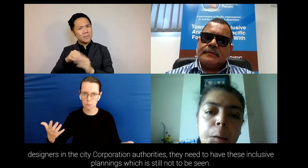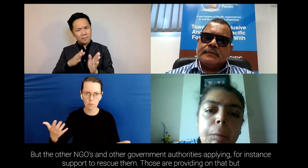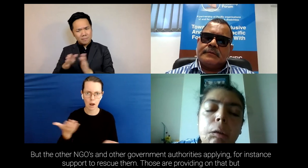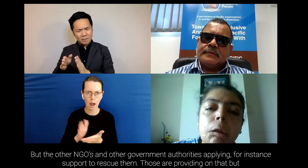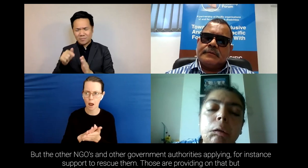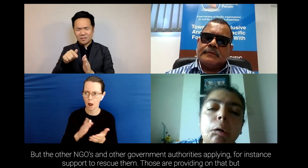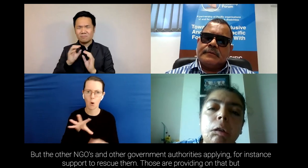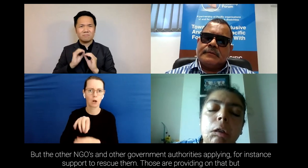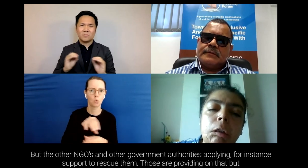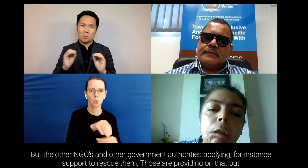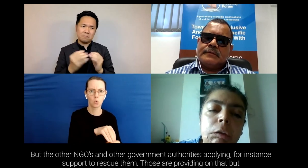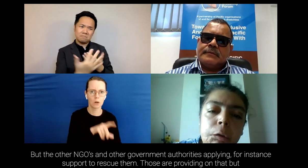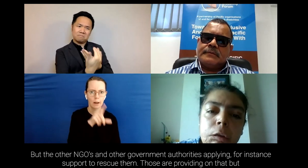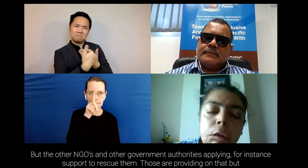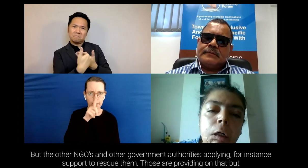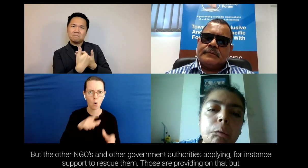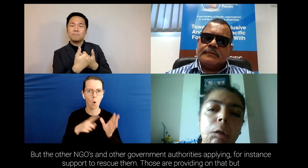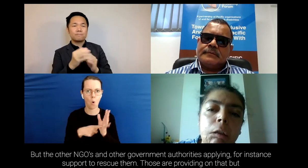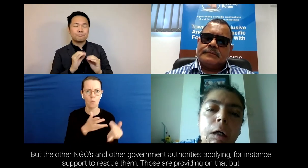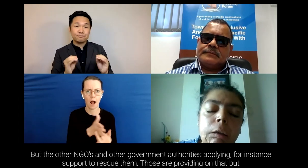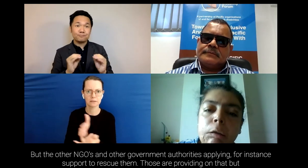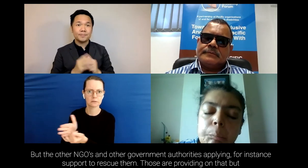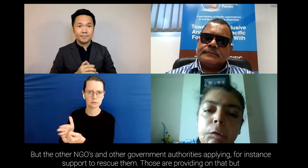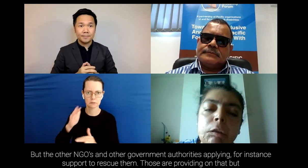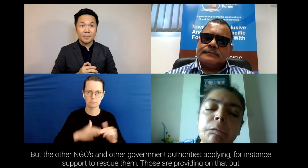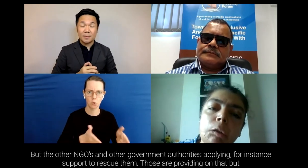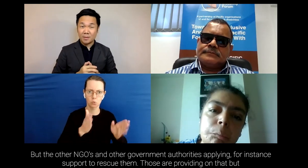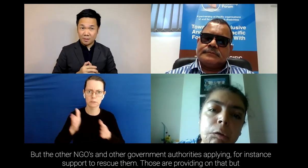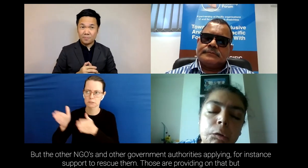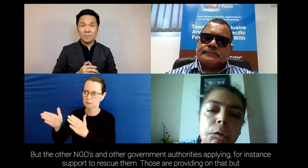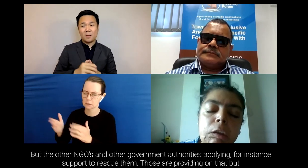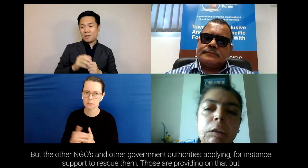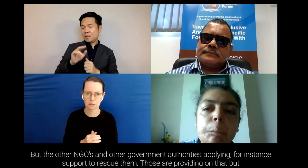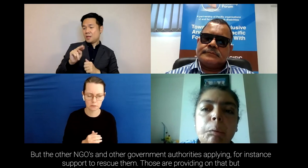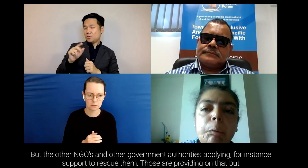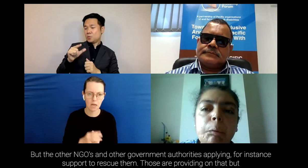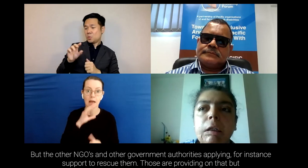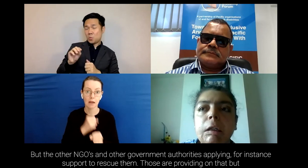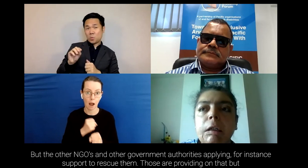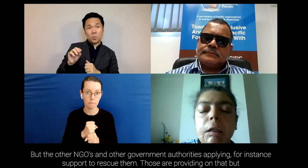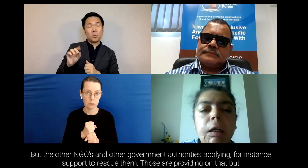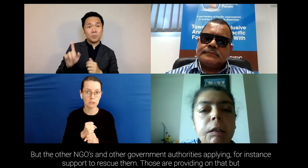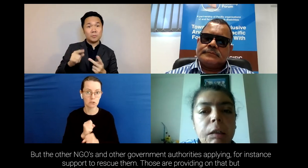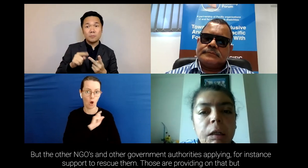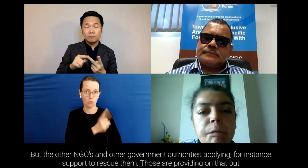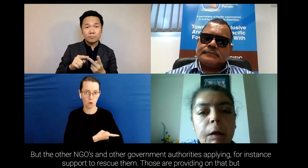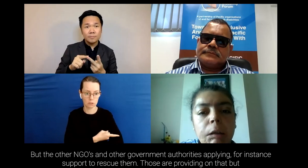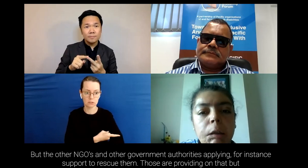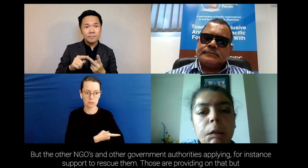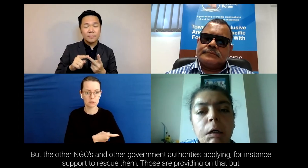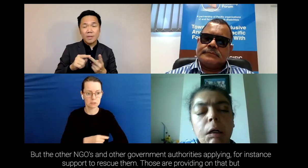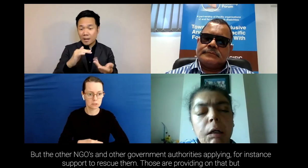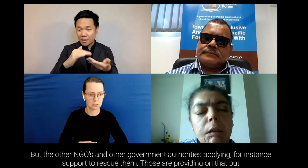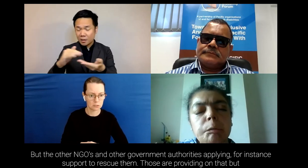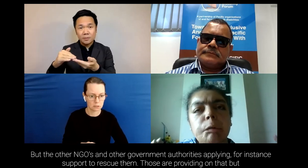missing. But the NGOs and other supporters, even government authorities, they're providing the like relief and